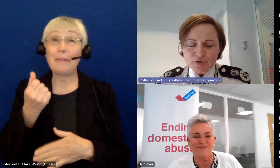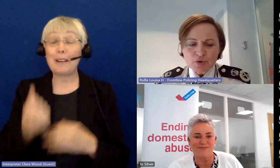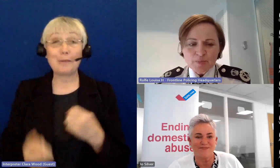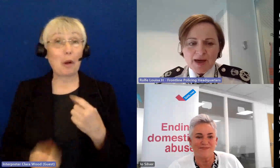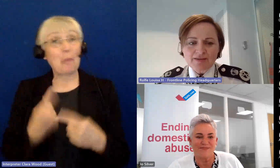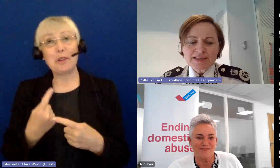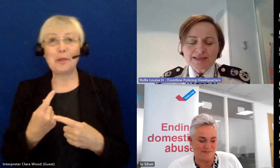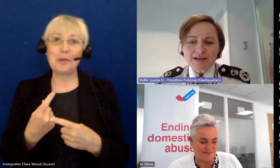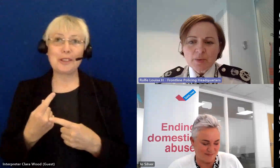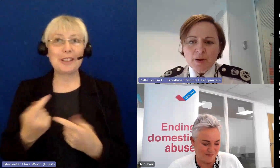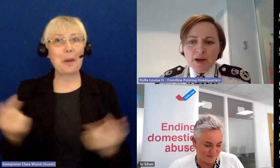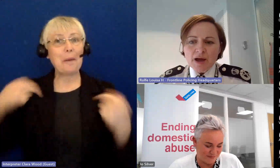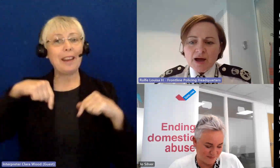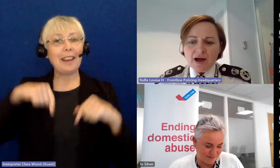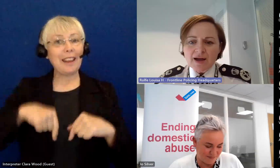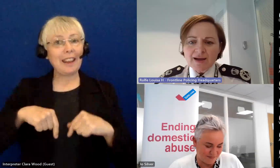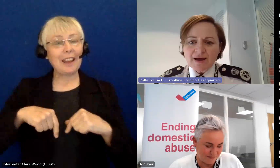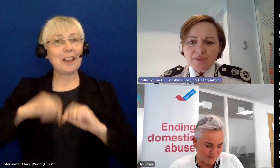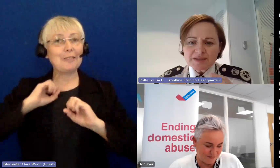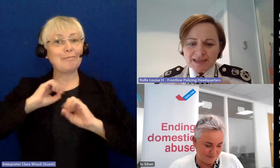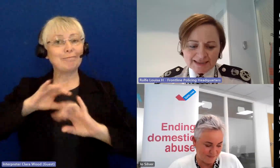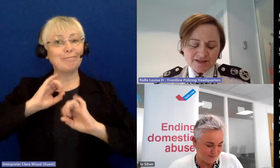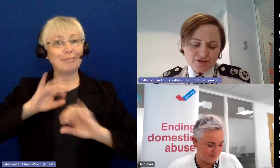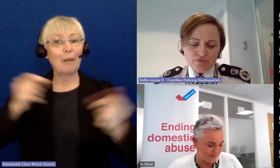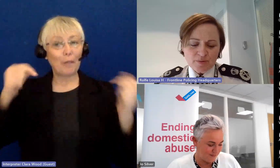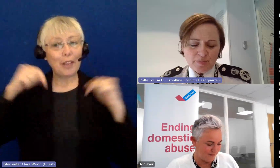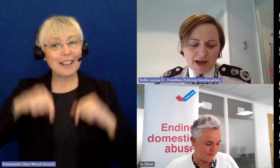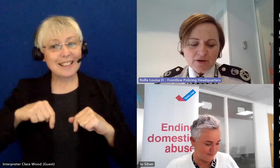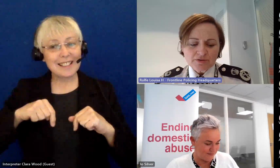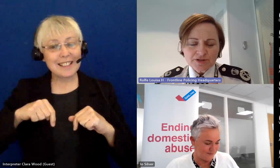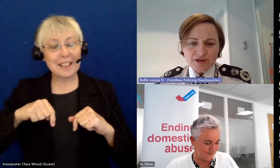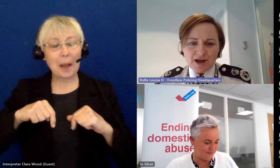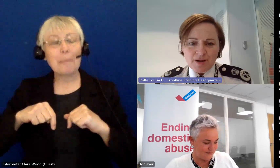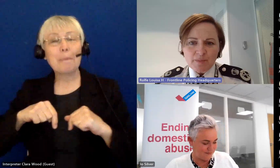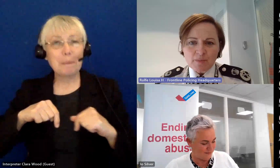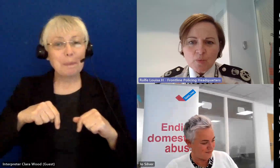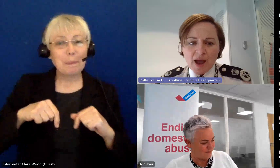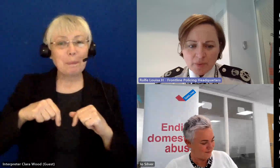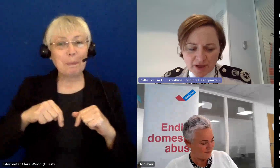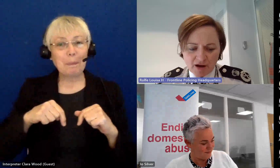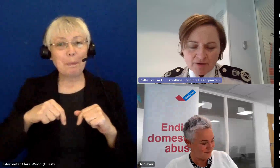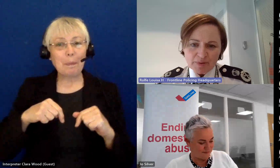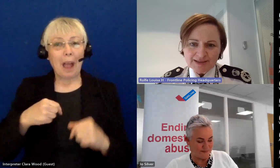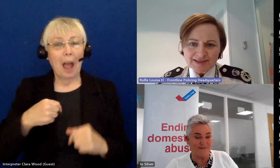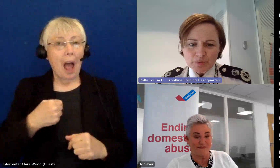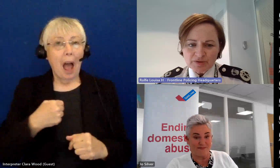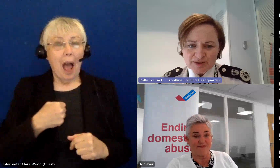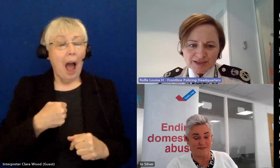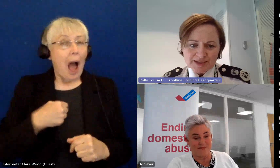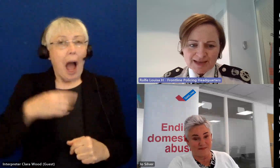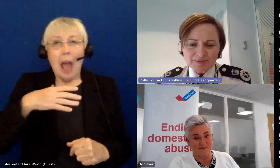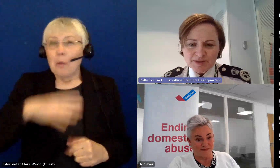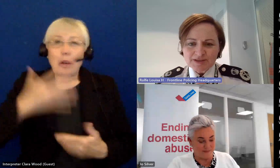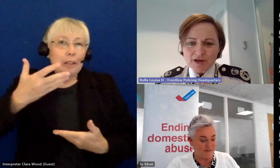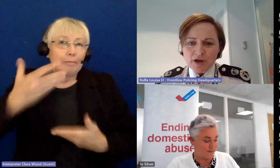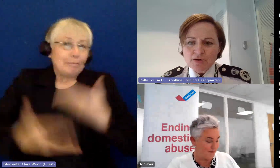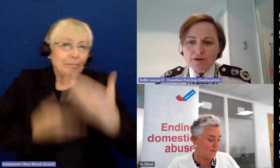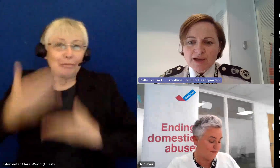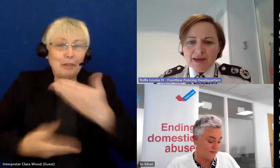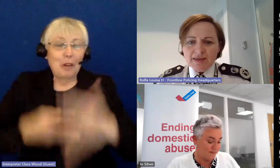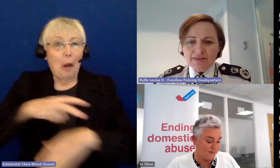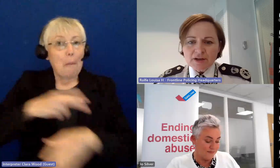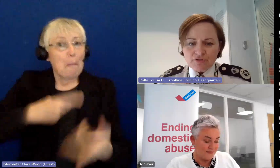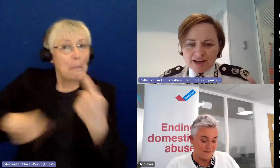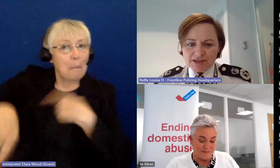opportunity to talk about this. And I was keen to talk about where we are in policing with risk assessment.